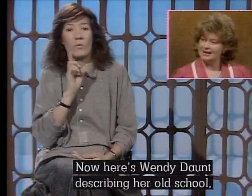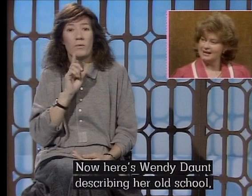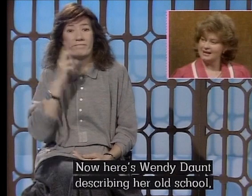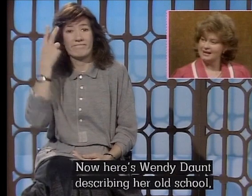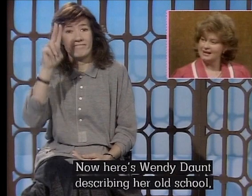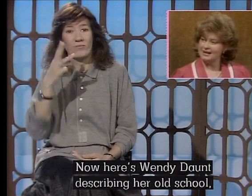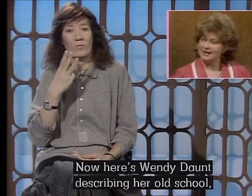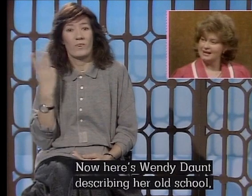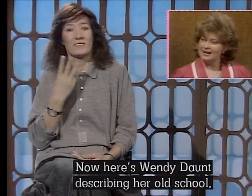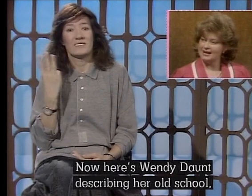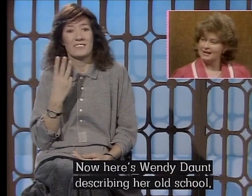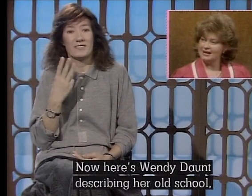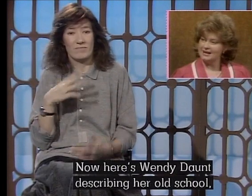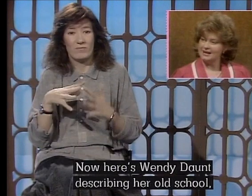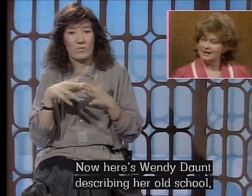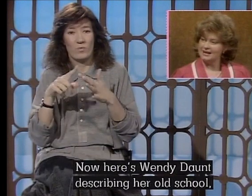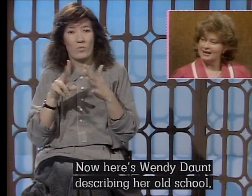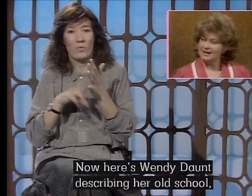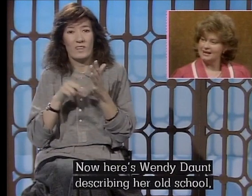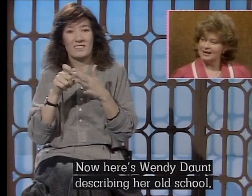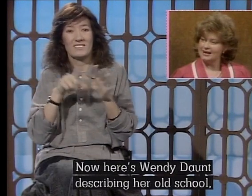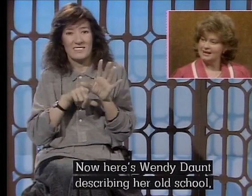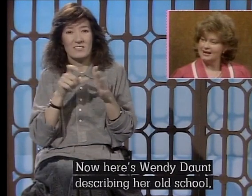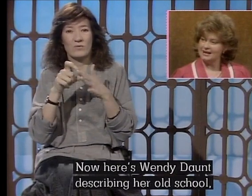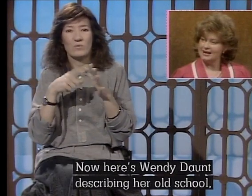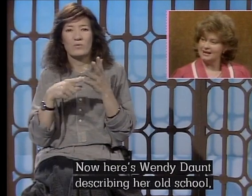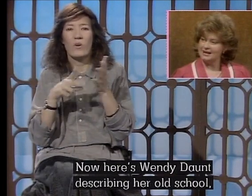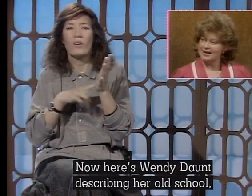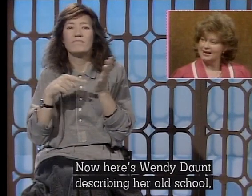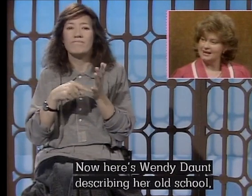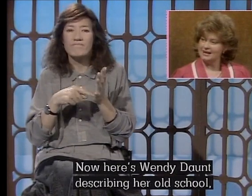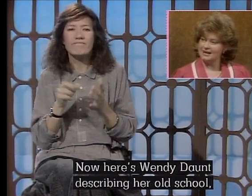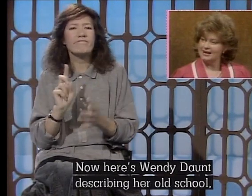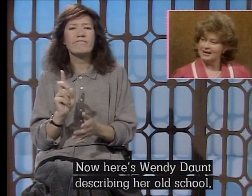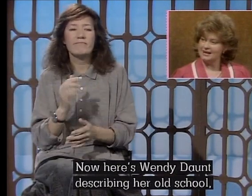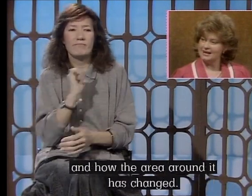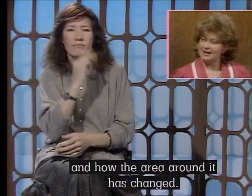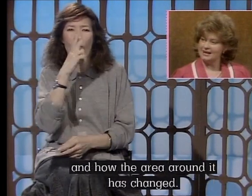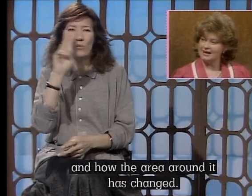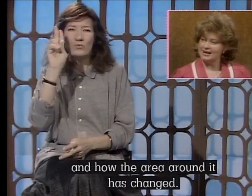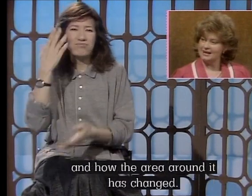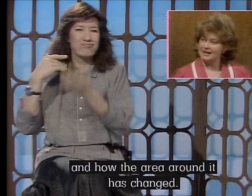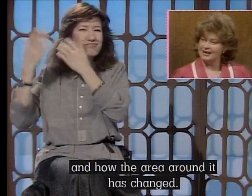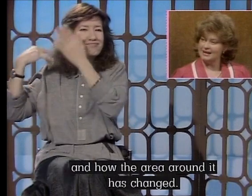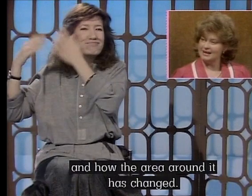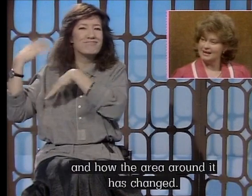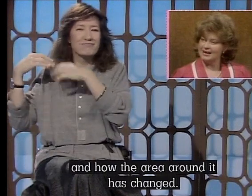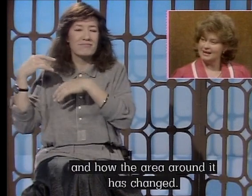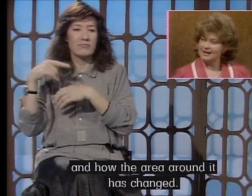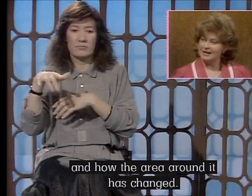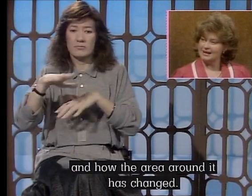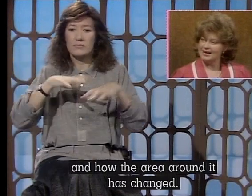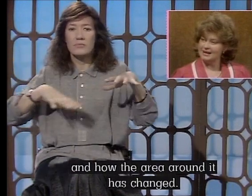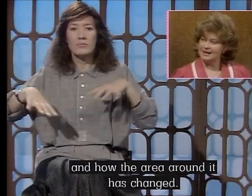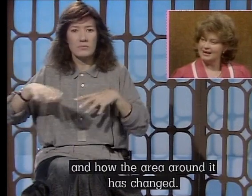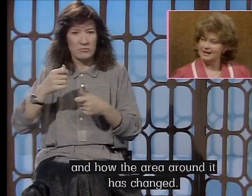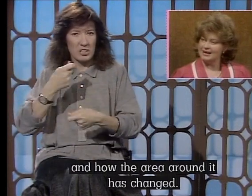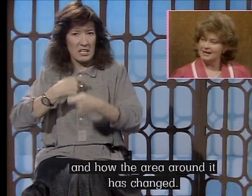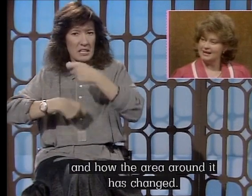Now, here's Wendy Daunt describing her old school and how the area around it has